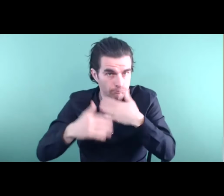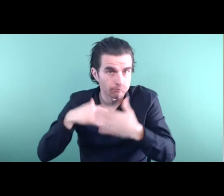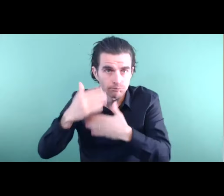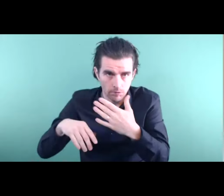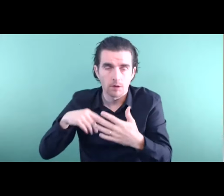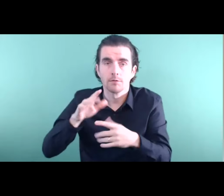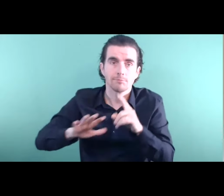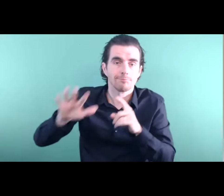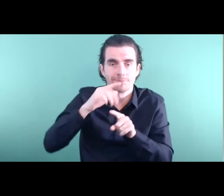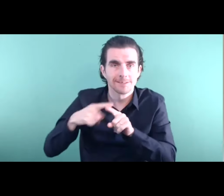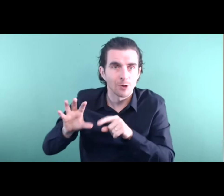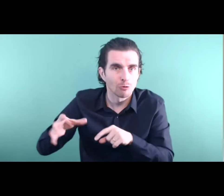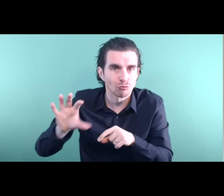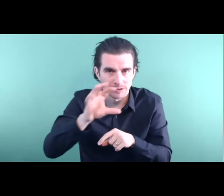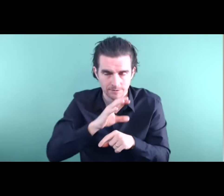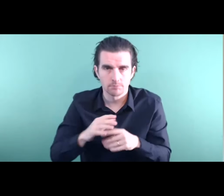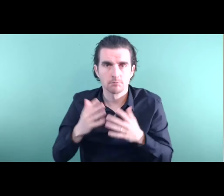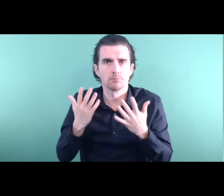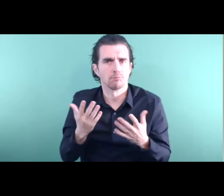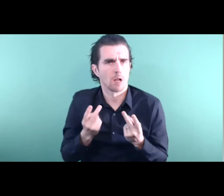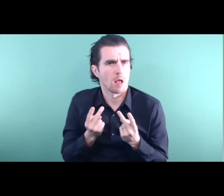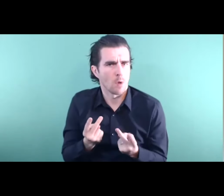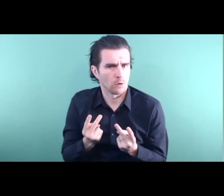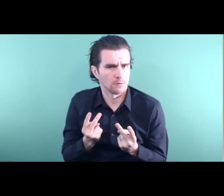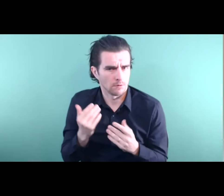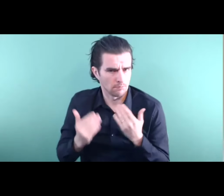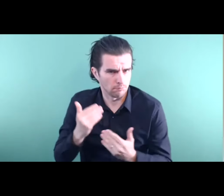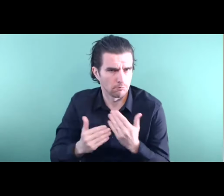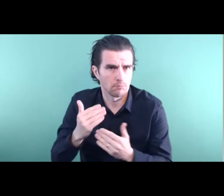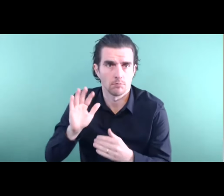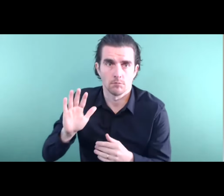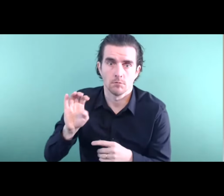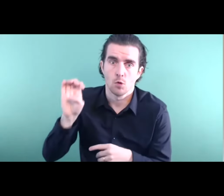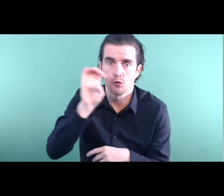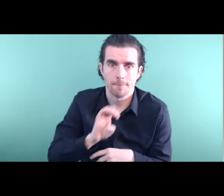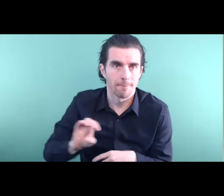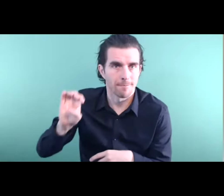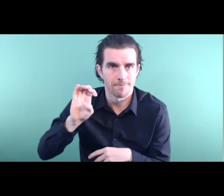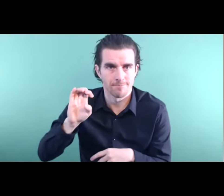point where we as the Commission absolutely needed the intelligence,